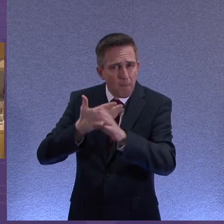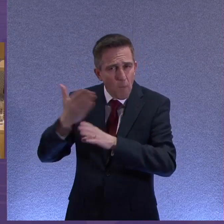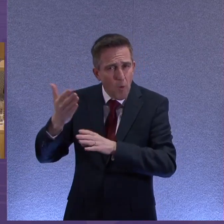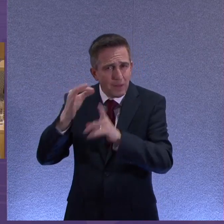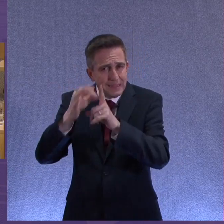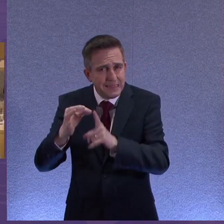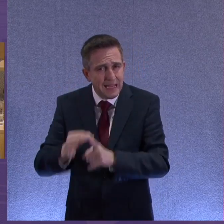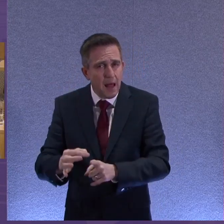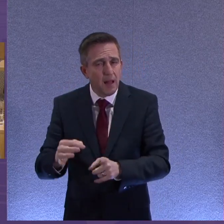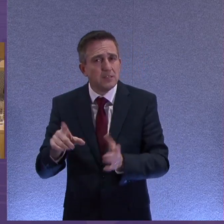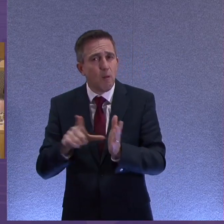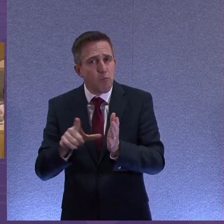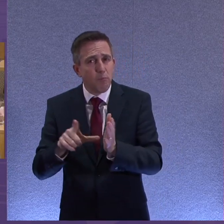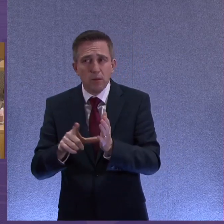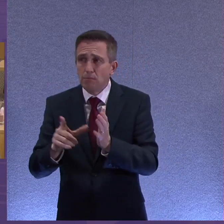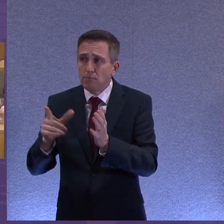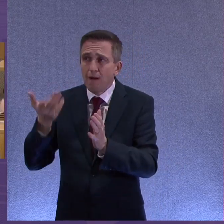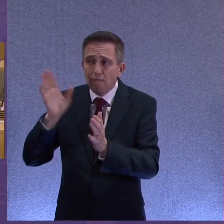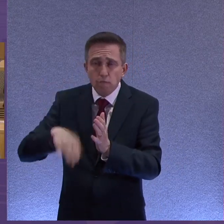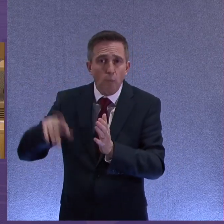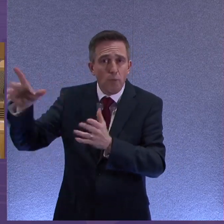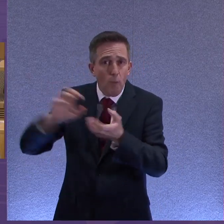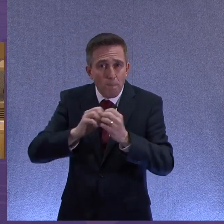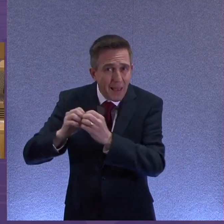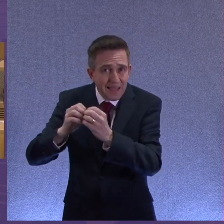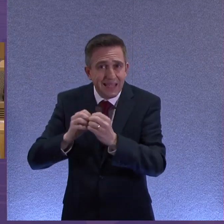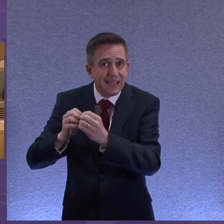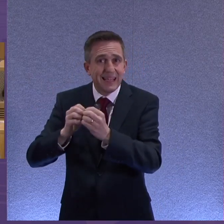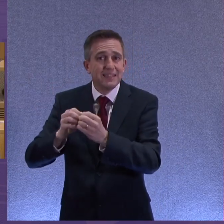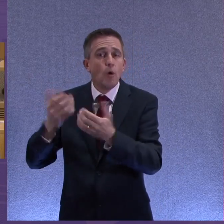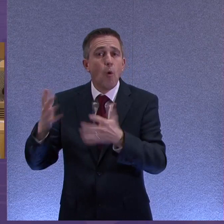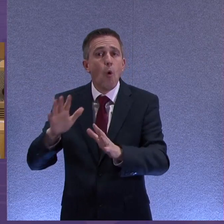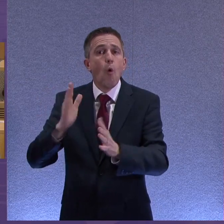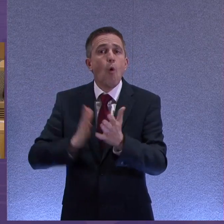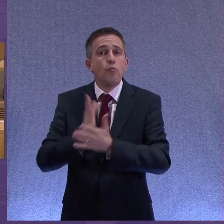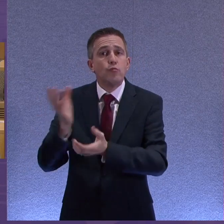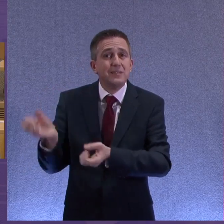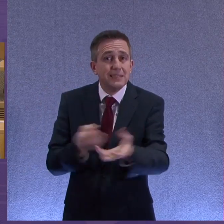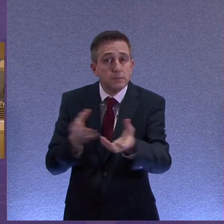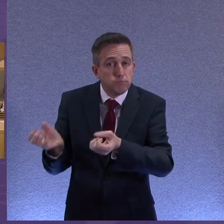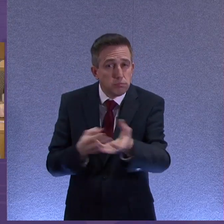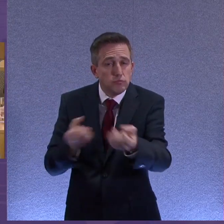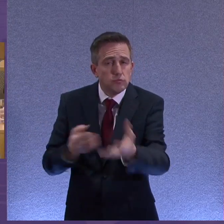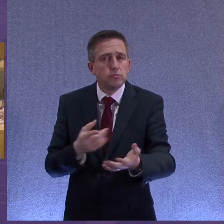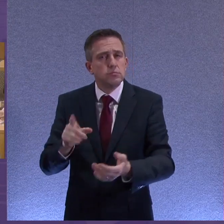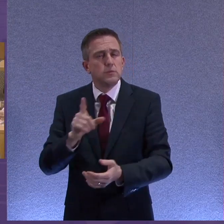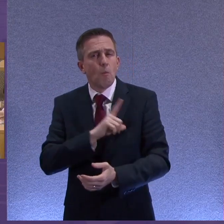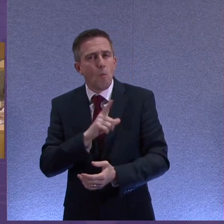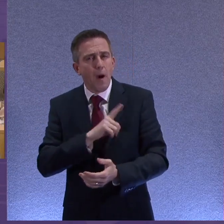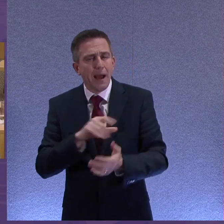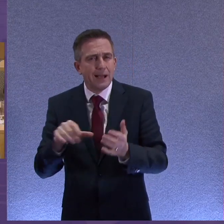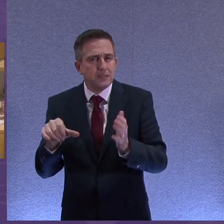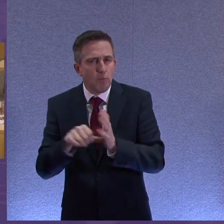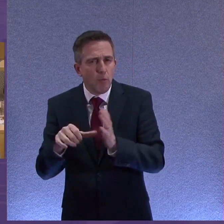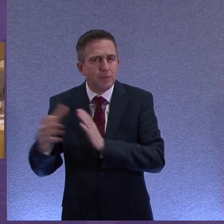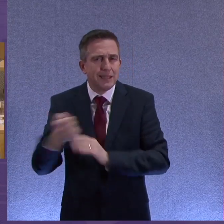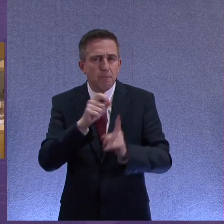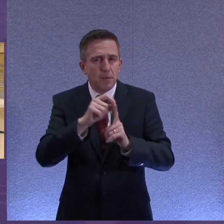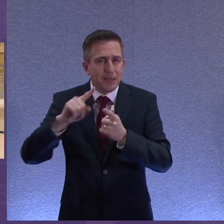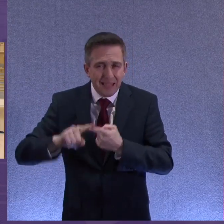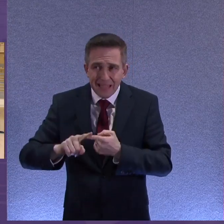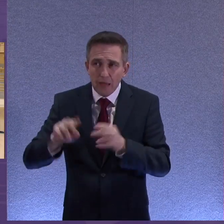it on the distribution mechanism, or is it on sourcing them in the first place? There's a lot of questions there, but I hope the First Minister can address a few of